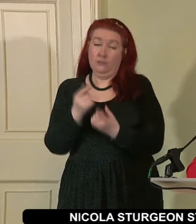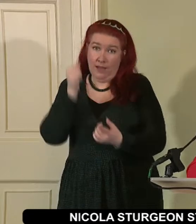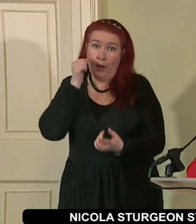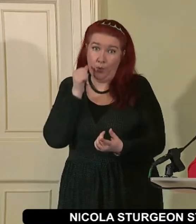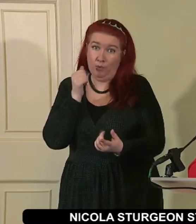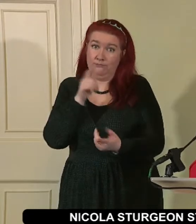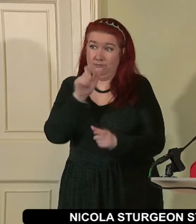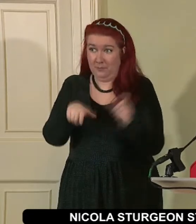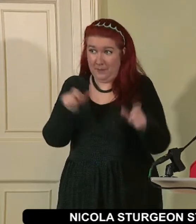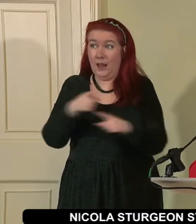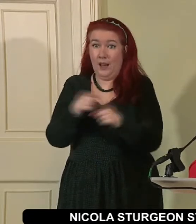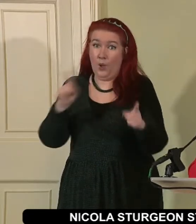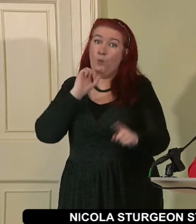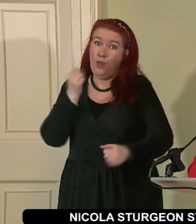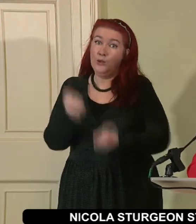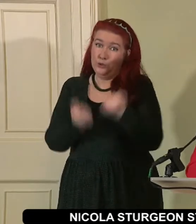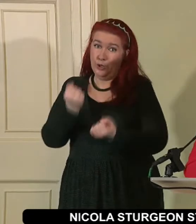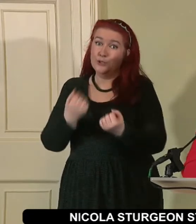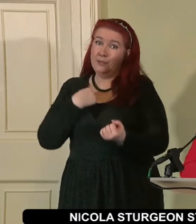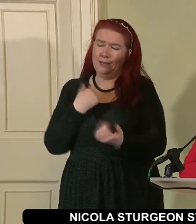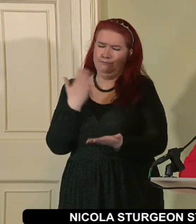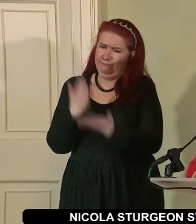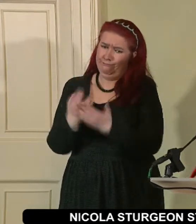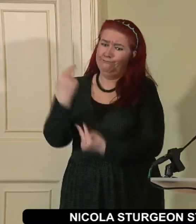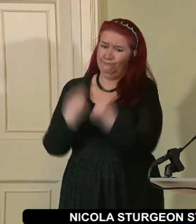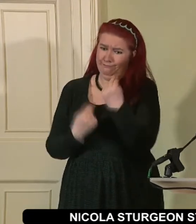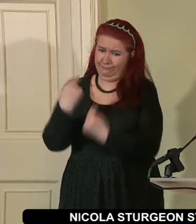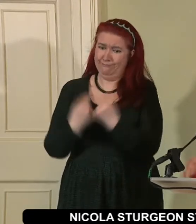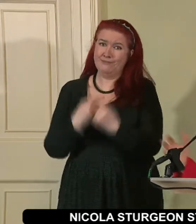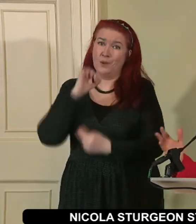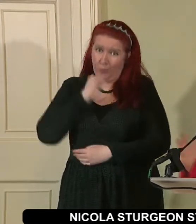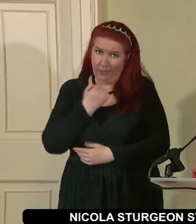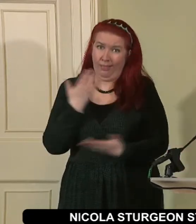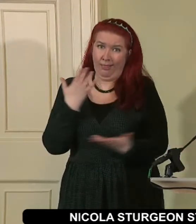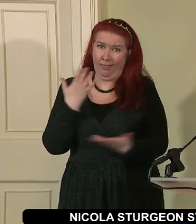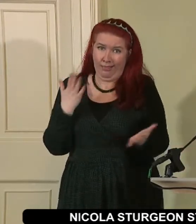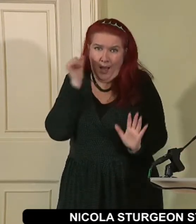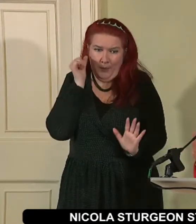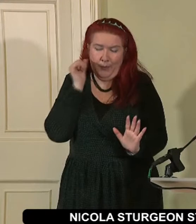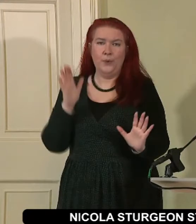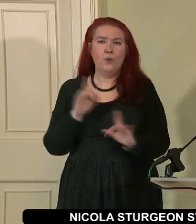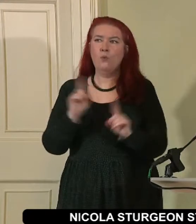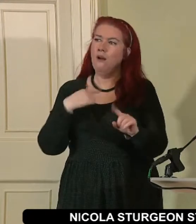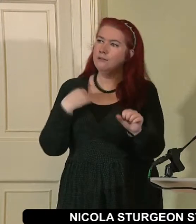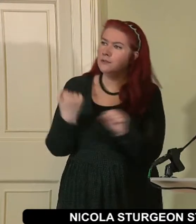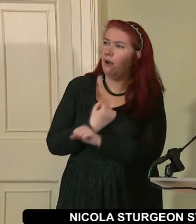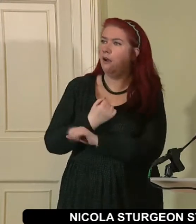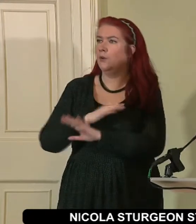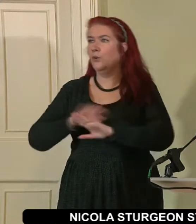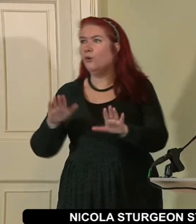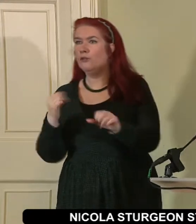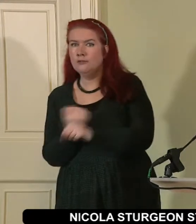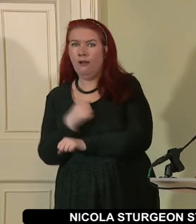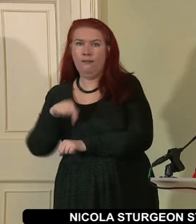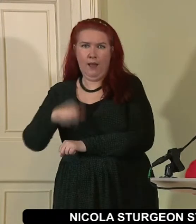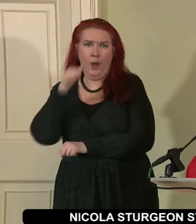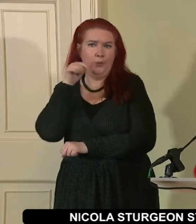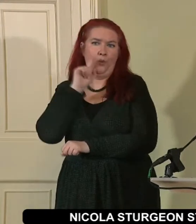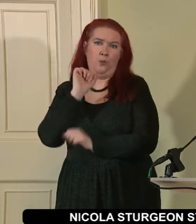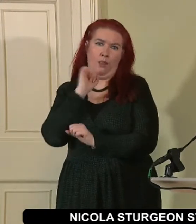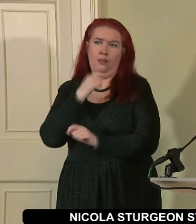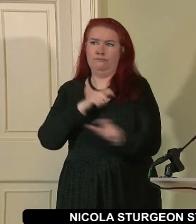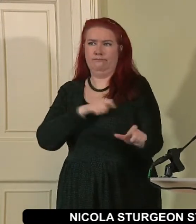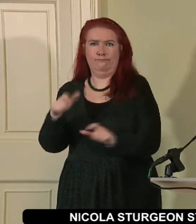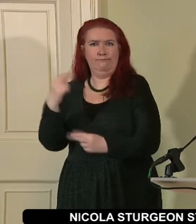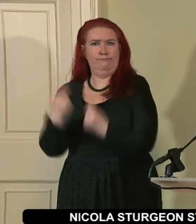judge me. There's been no shortage of judgments on me and, you know, what I've done or not done in office, and I'm pretty certain that